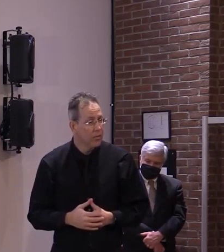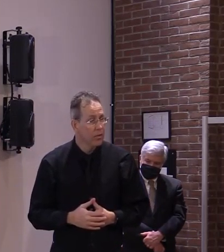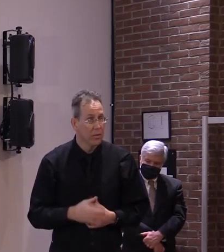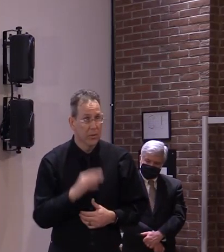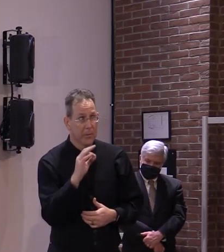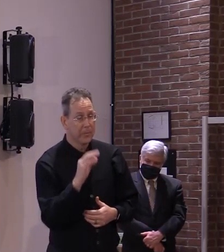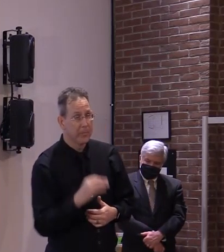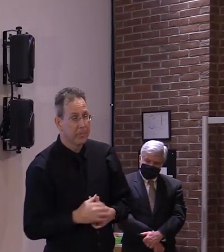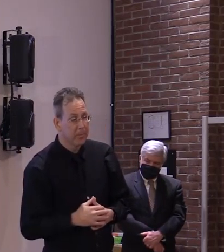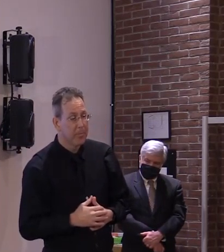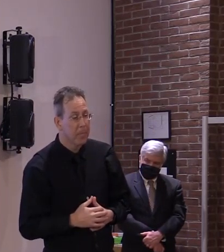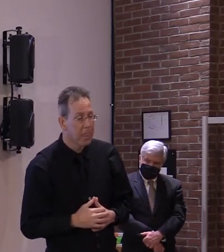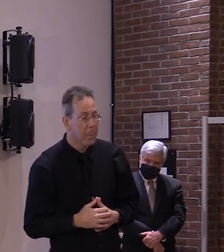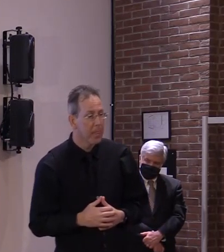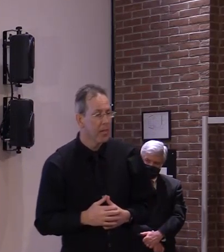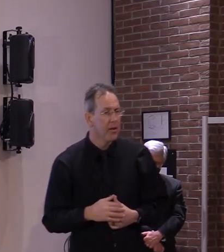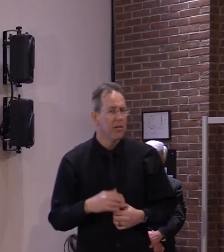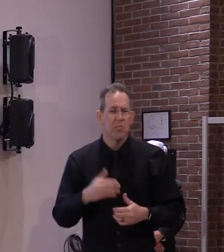governor.